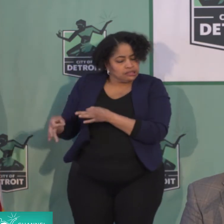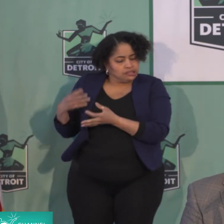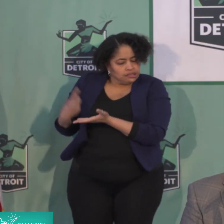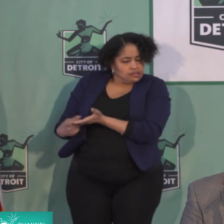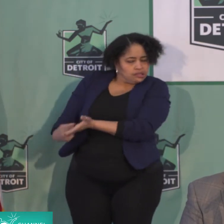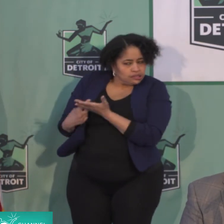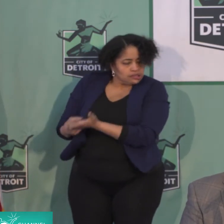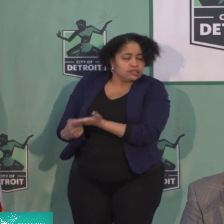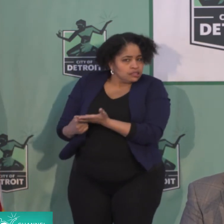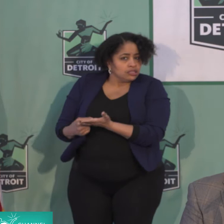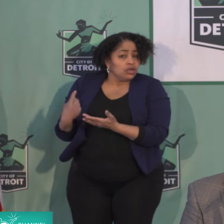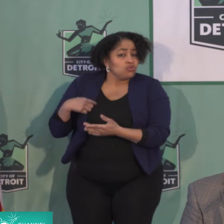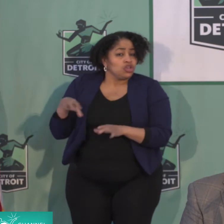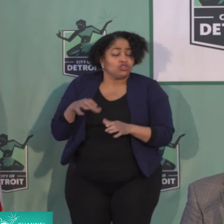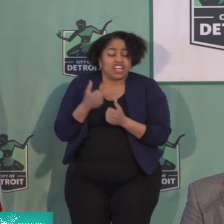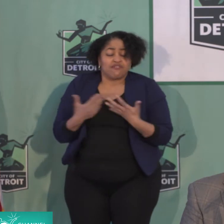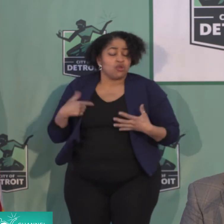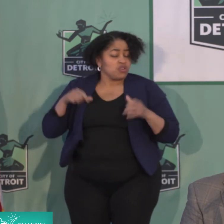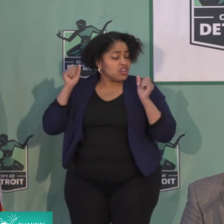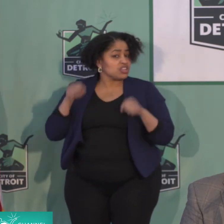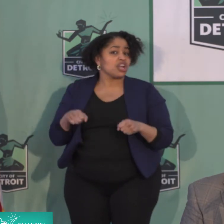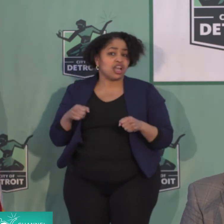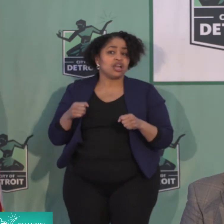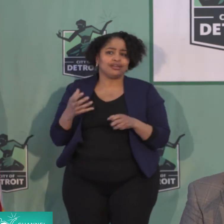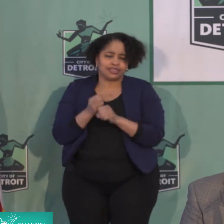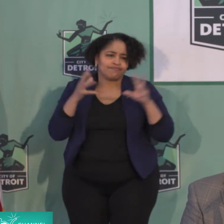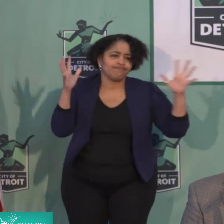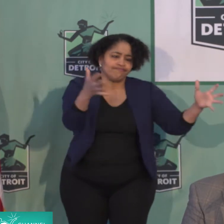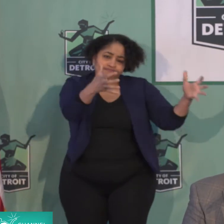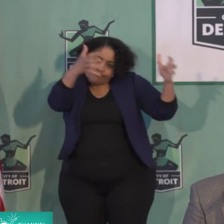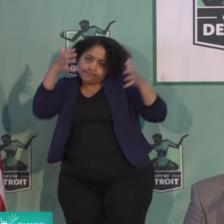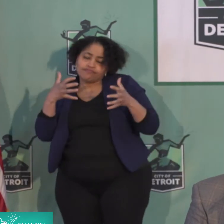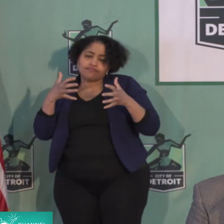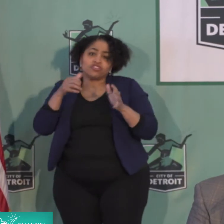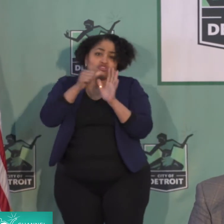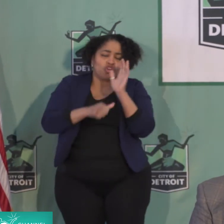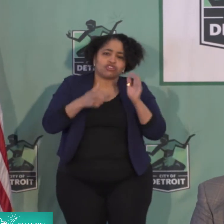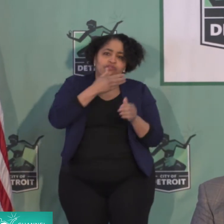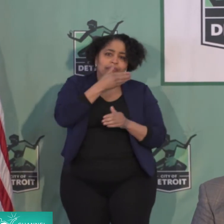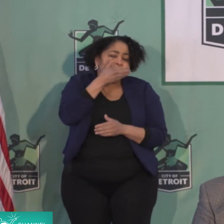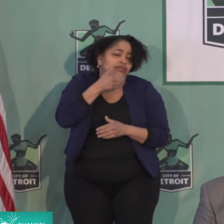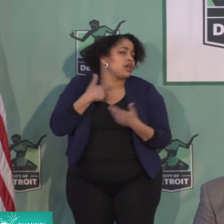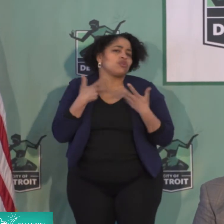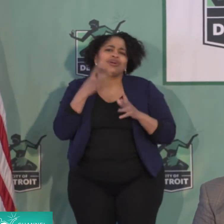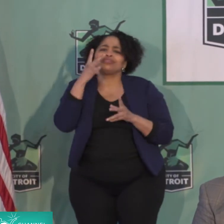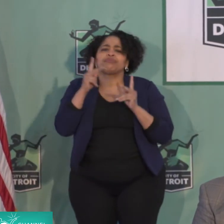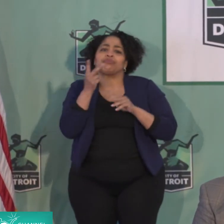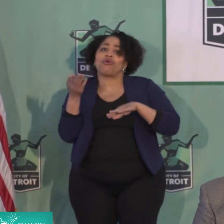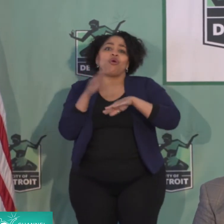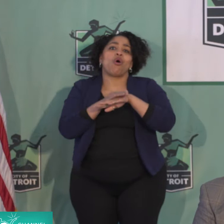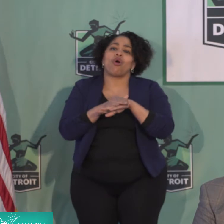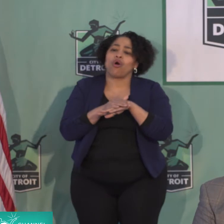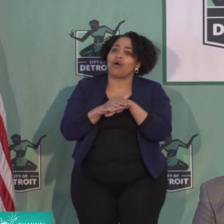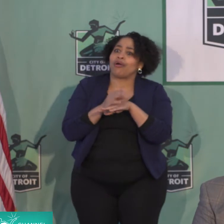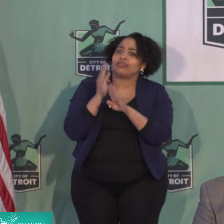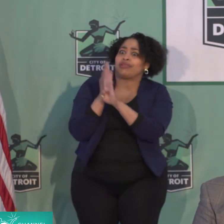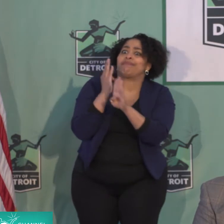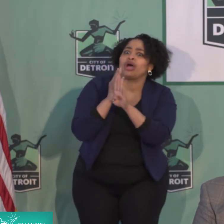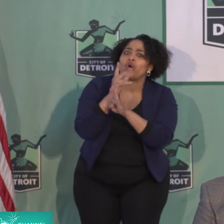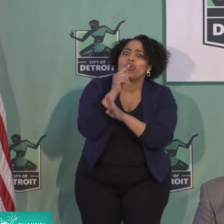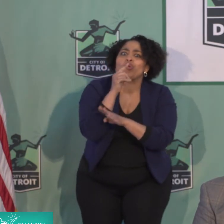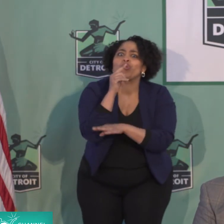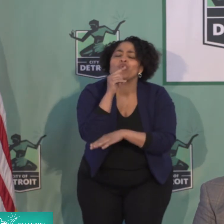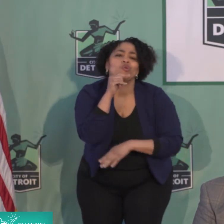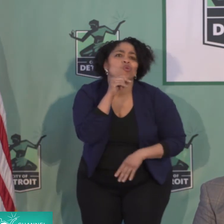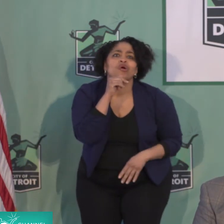our power to get in large numbers of surgical masks. I certainly don't want to see anybody getting on a DDOT bus that